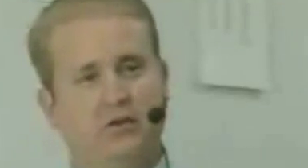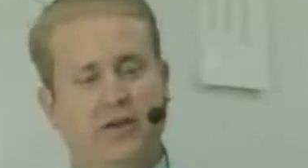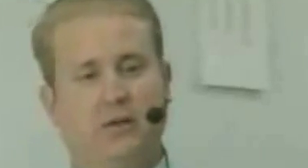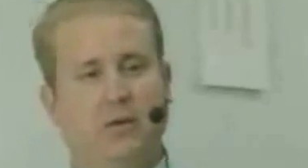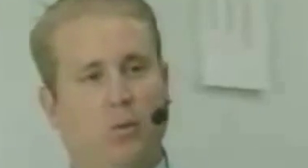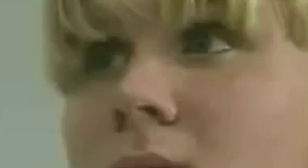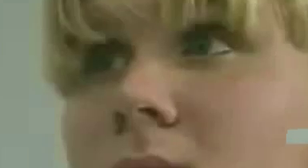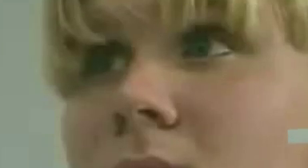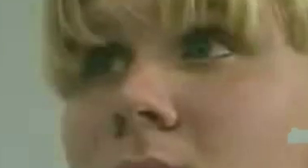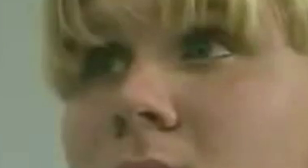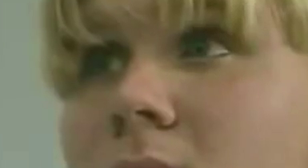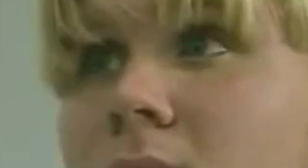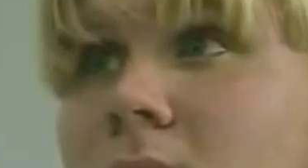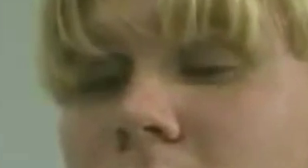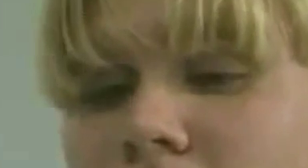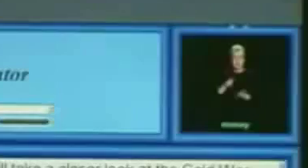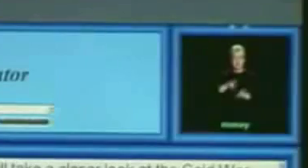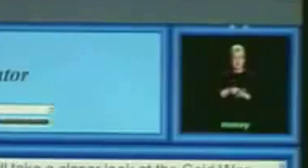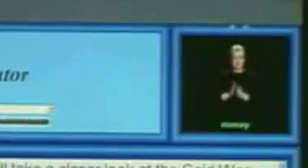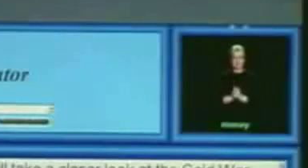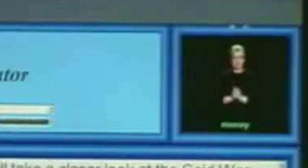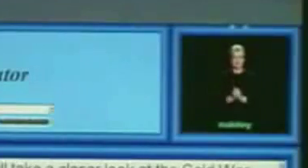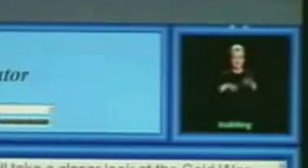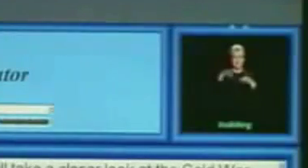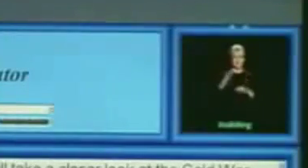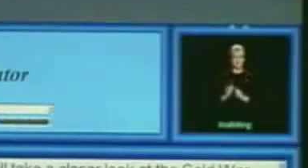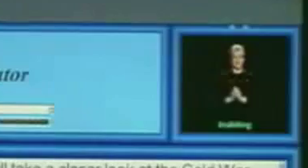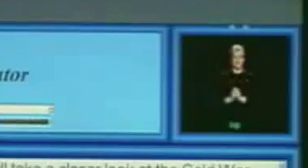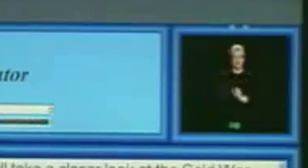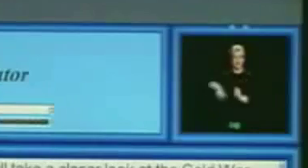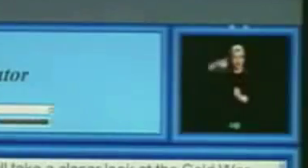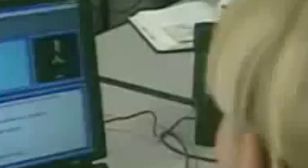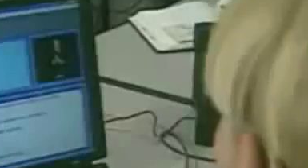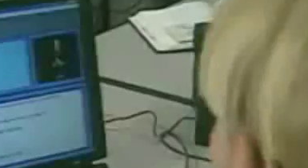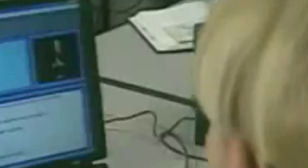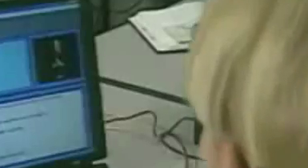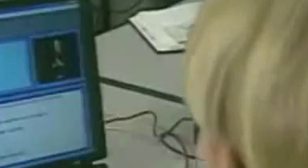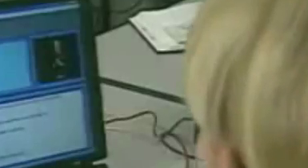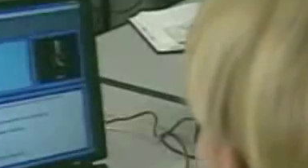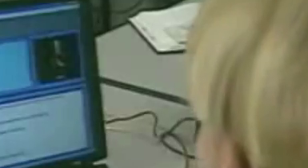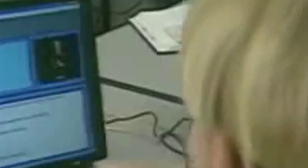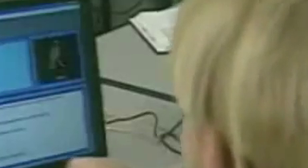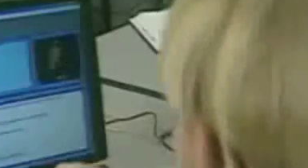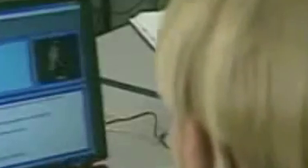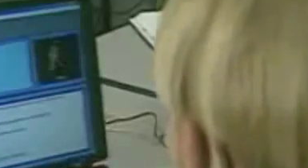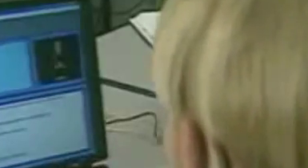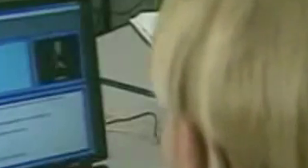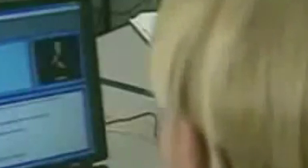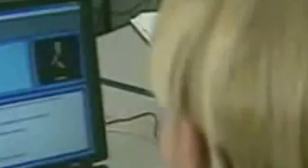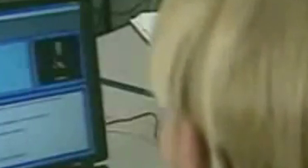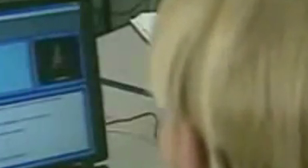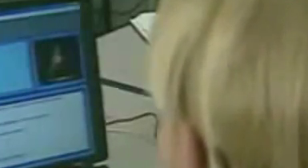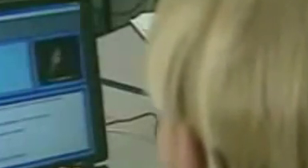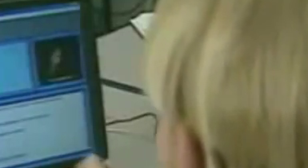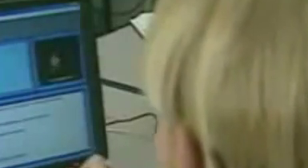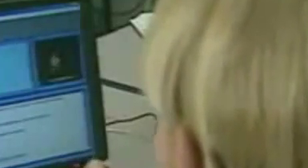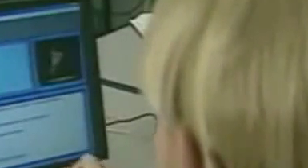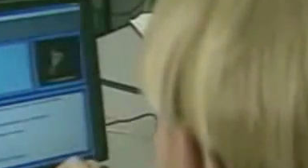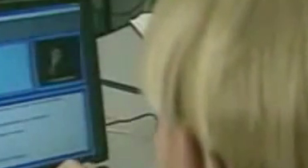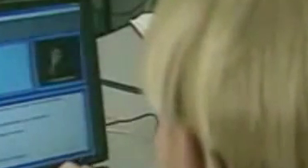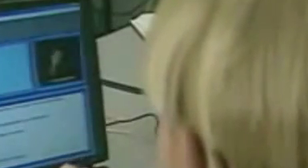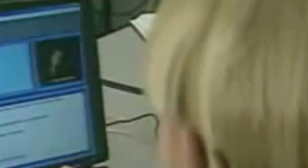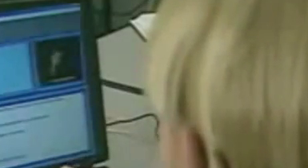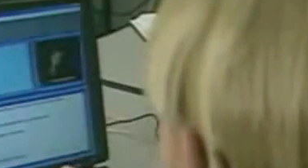The output is presented simultaneously, thus improving the association made between sign language and the written and spoken